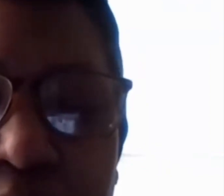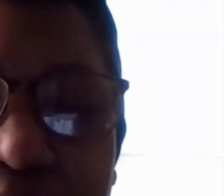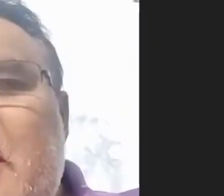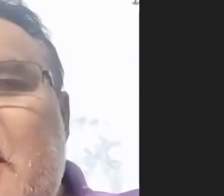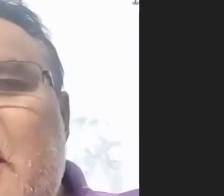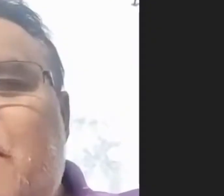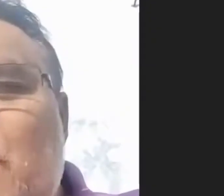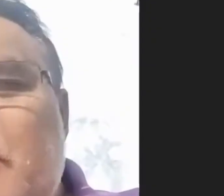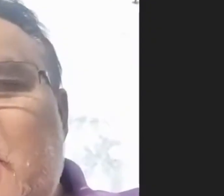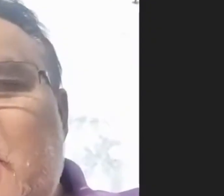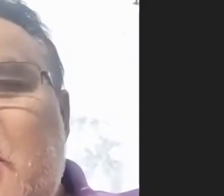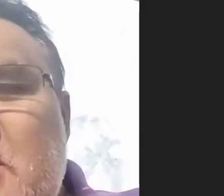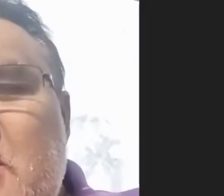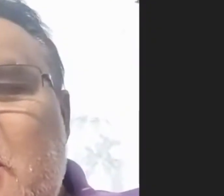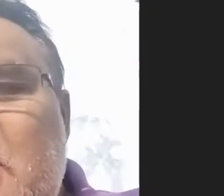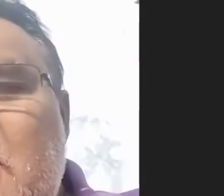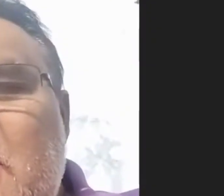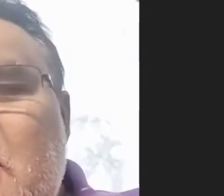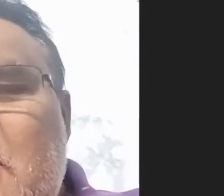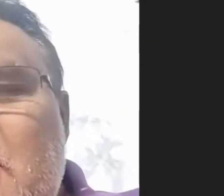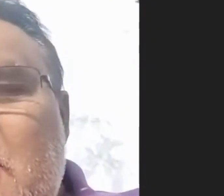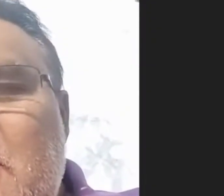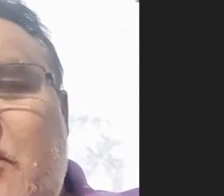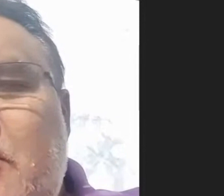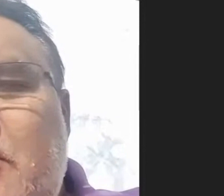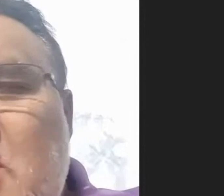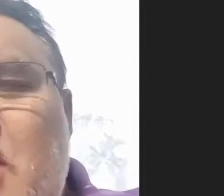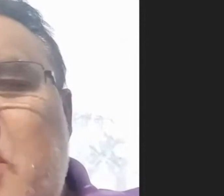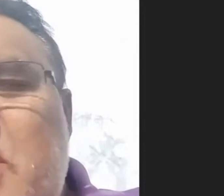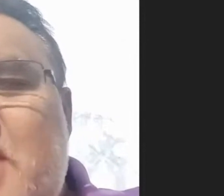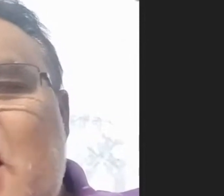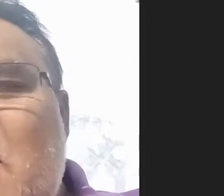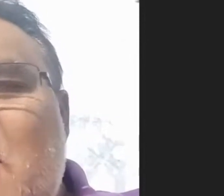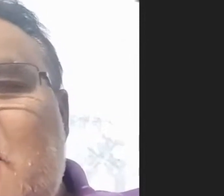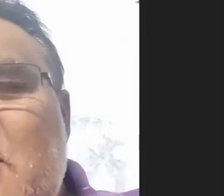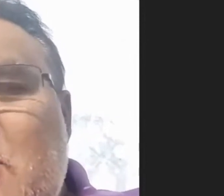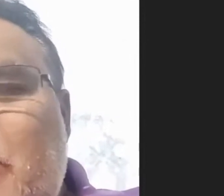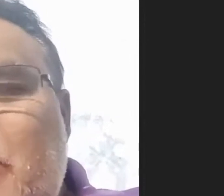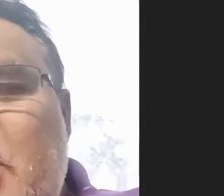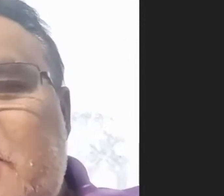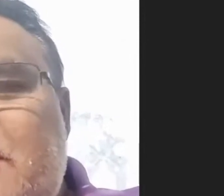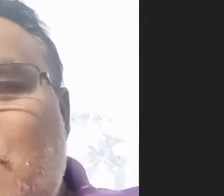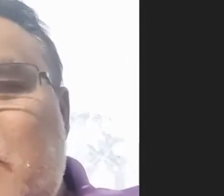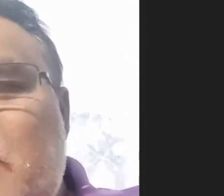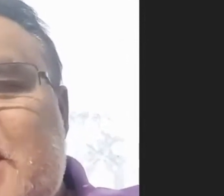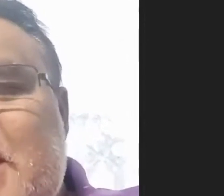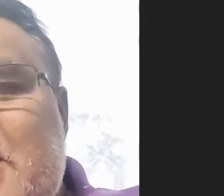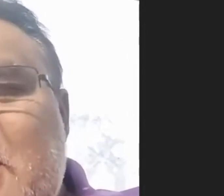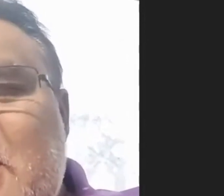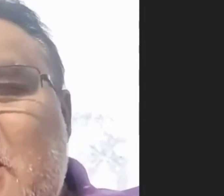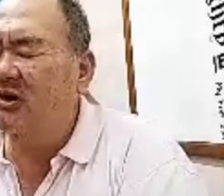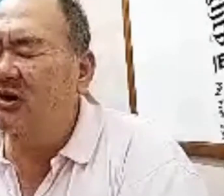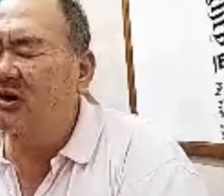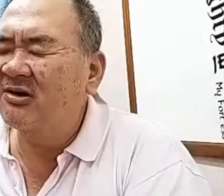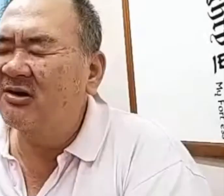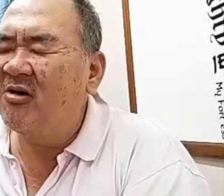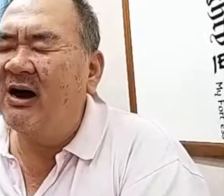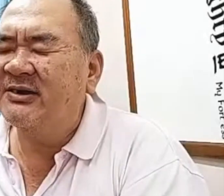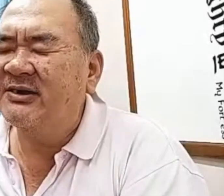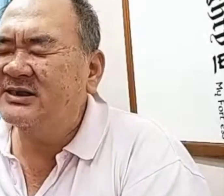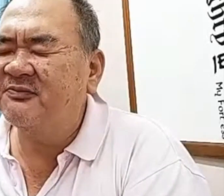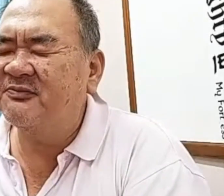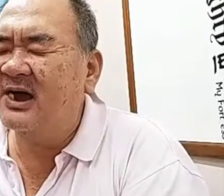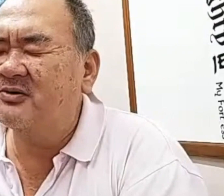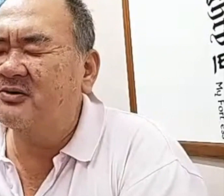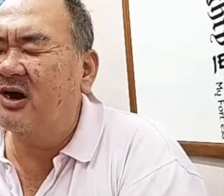Visit globalhopeindia.org and learn how you can pray, give, and go. Over 1,000 people have served on one of